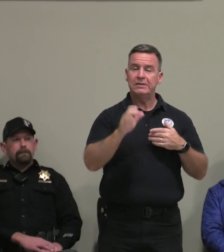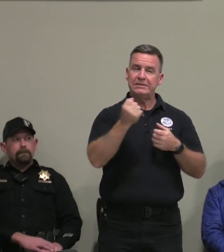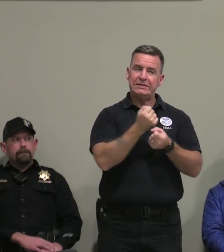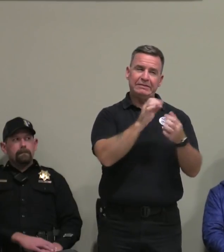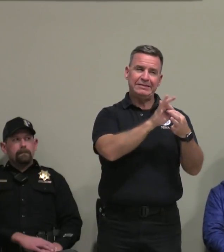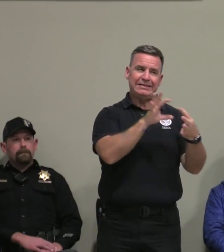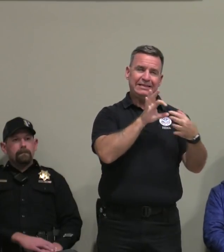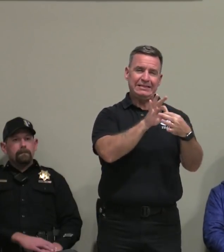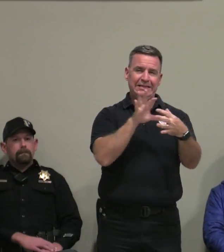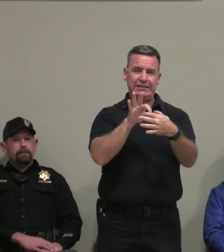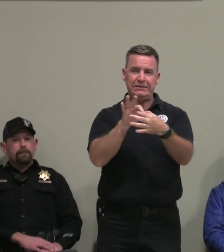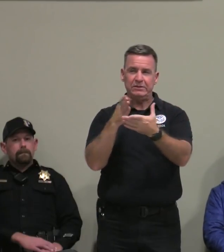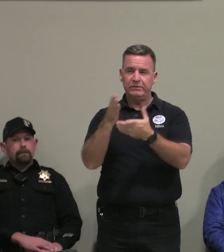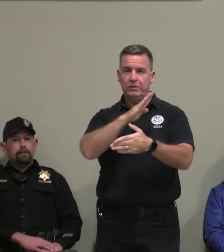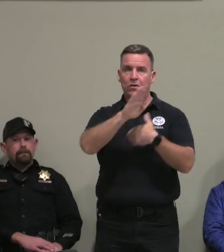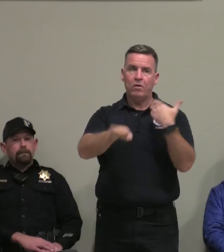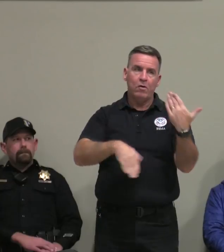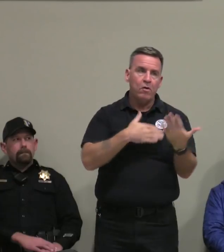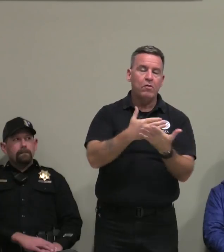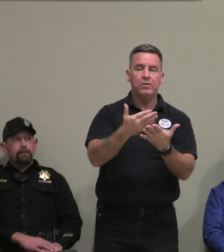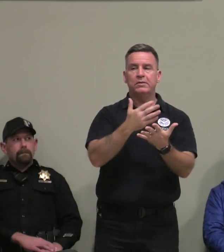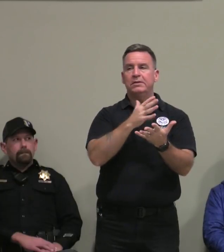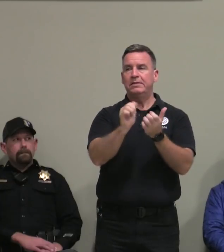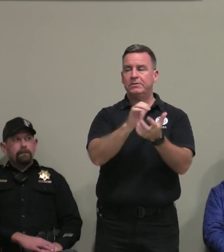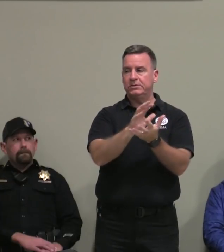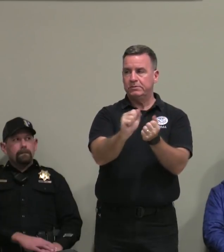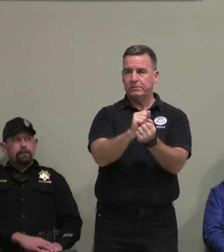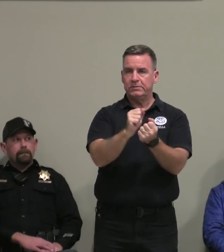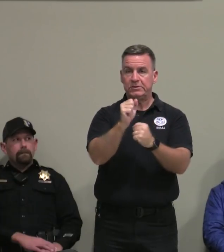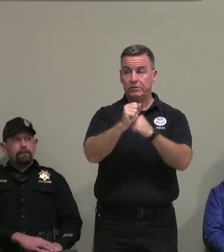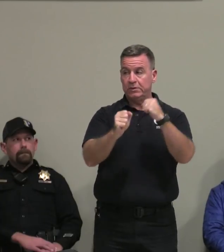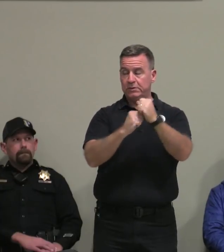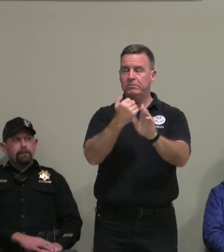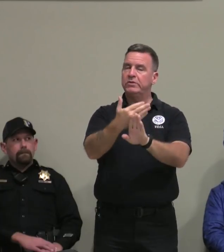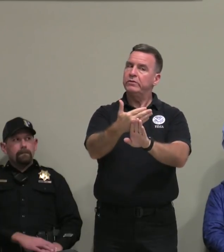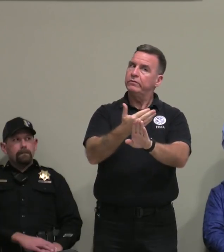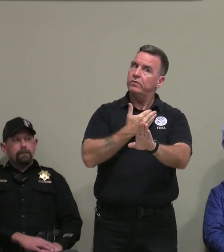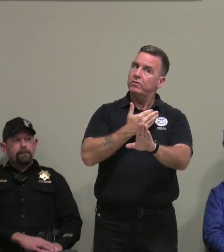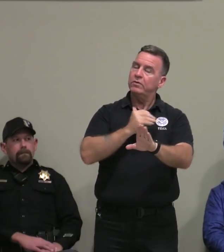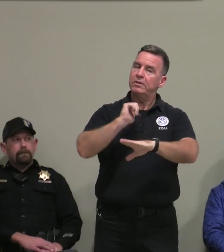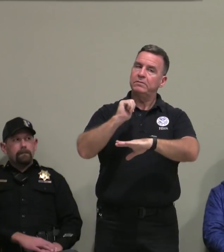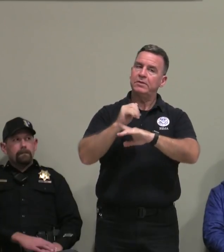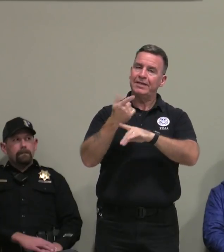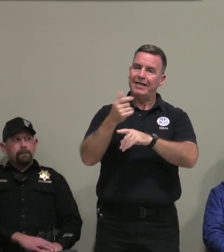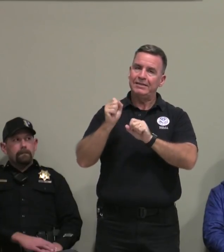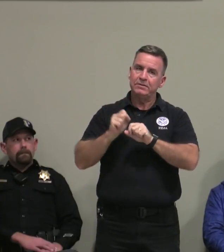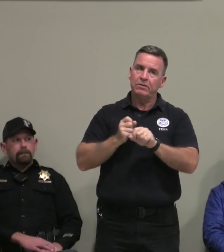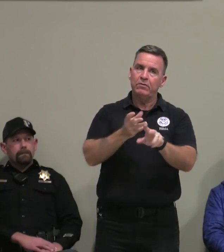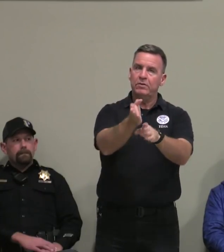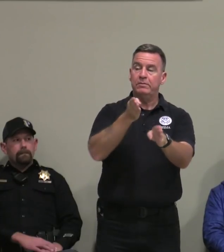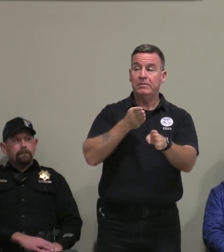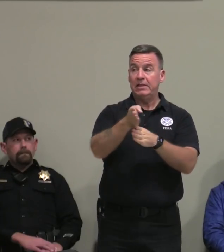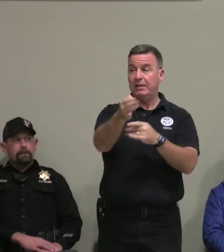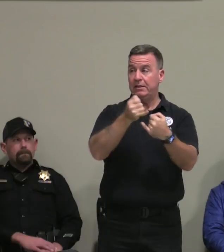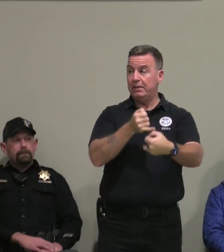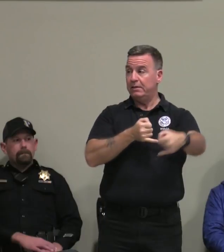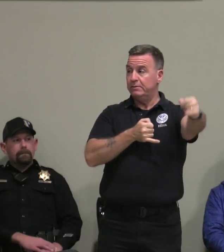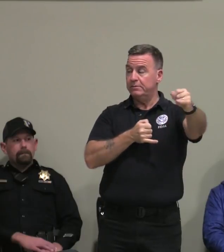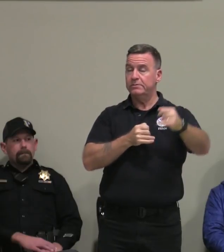disconnect service from all the damaged and destroyed structures before we can put gas back into the main lines.